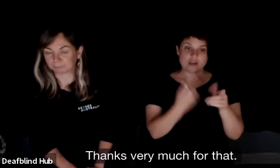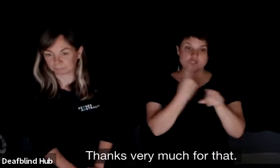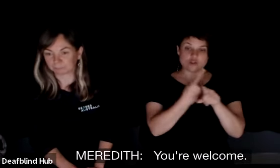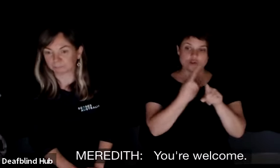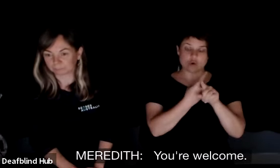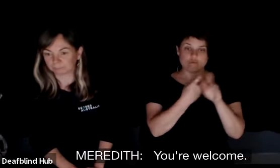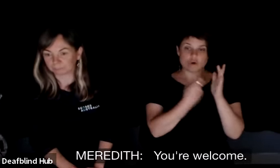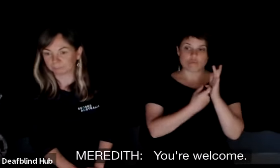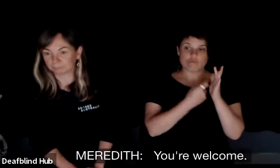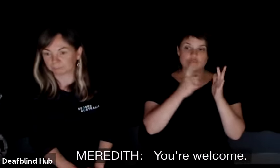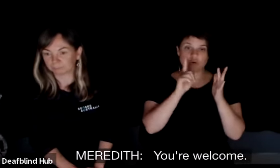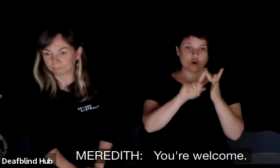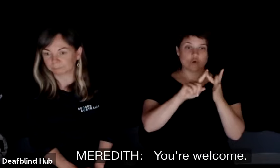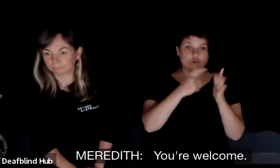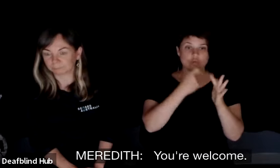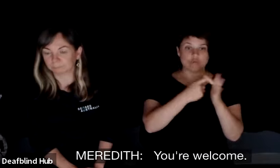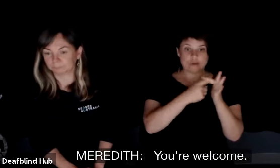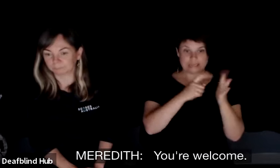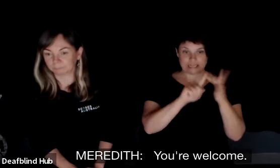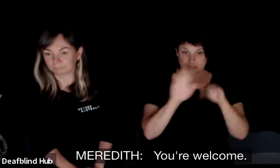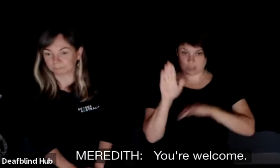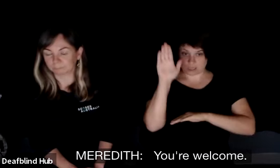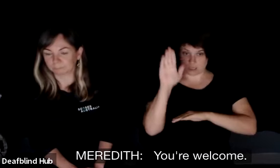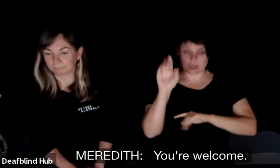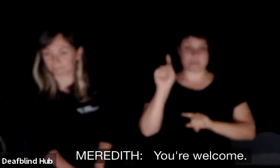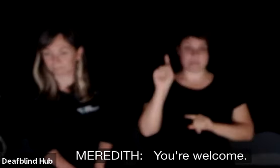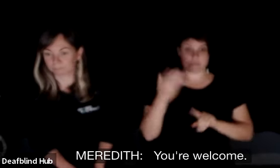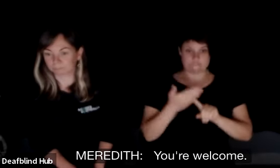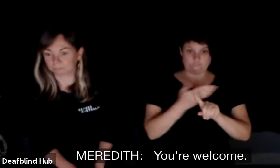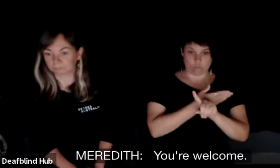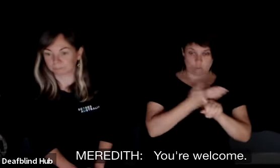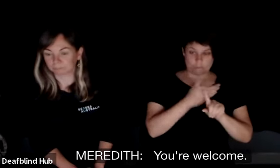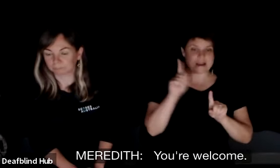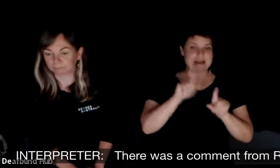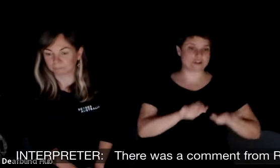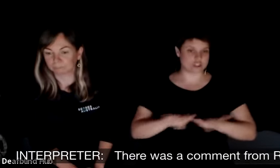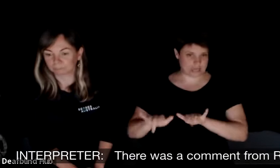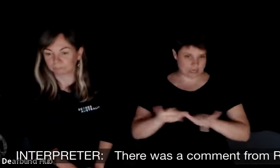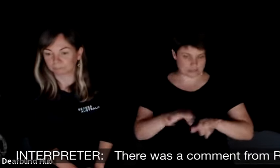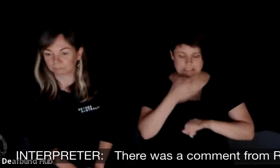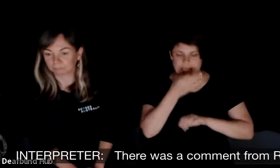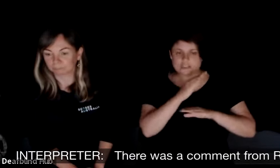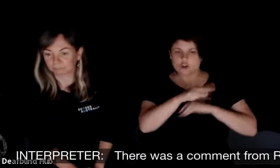Ricky. He didn't have his hand up, but he's put it in chat now. Have the mentors been identified